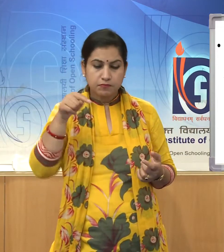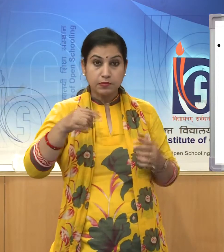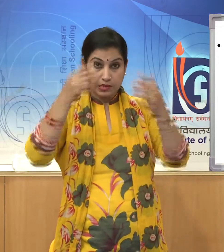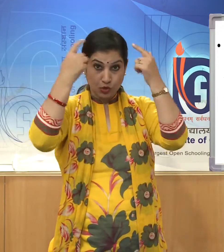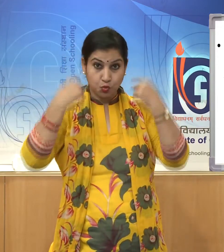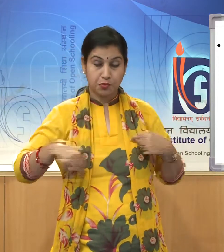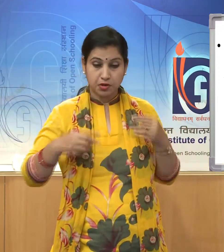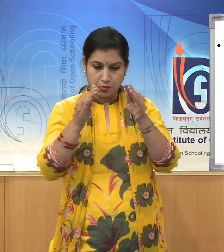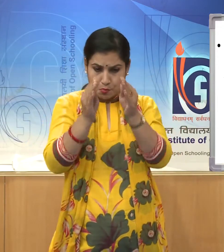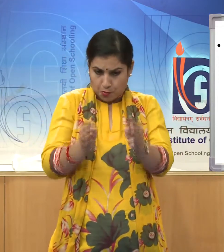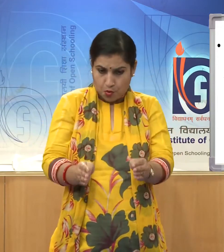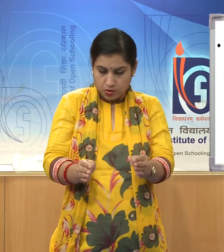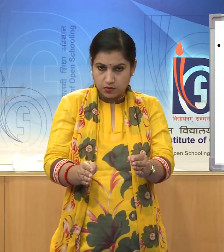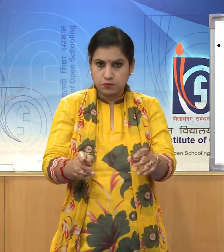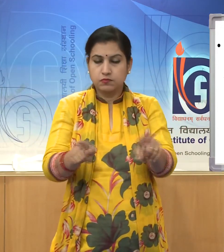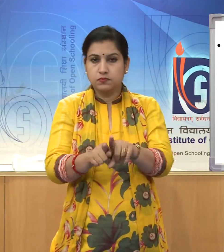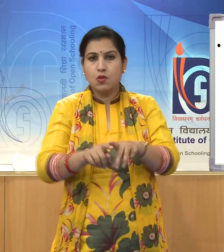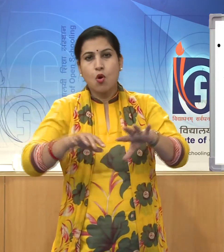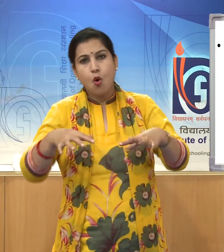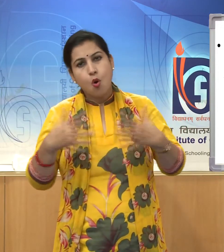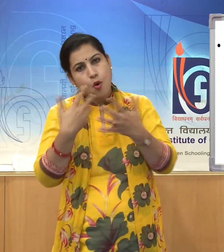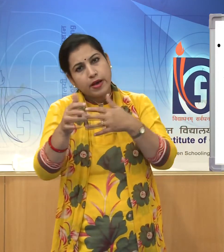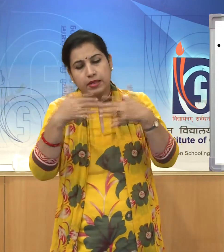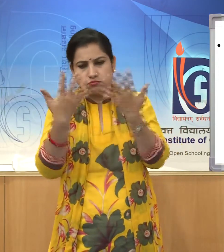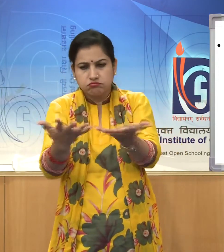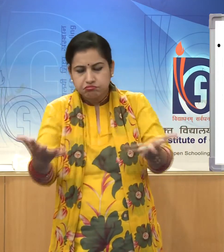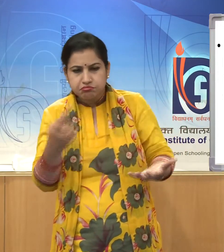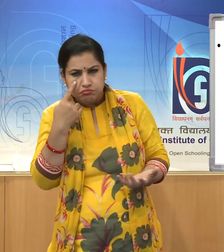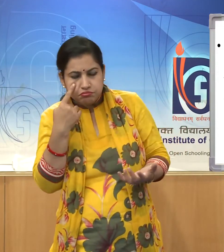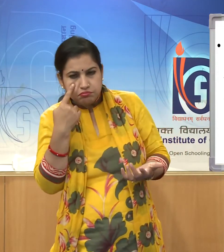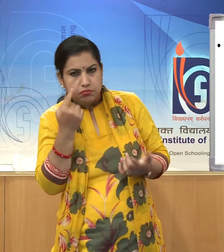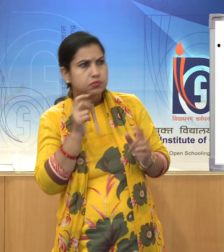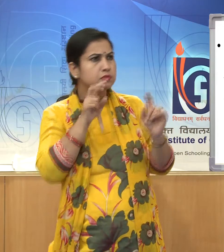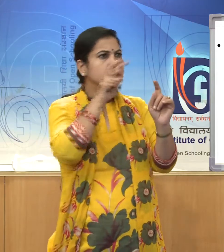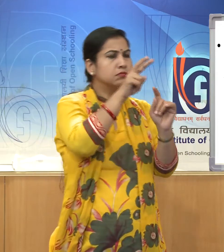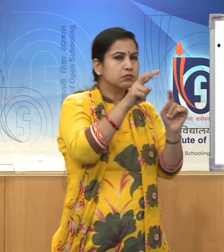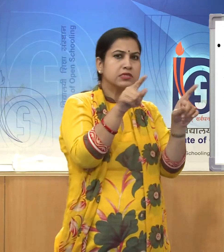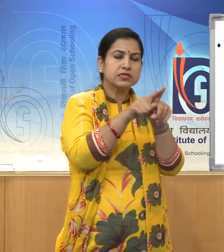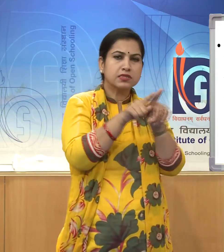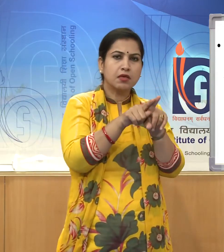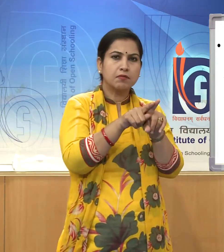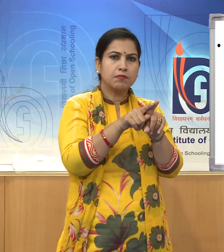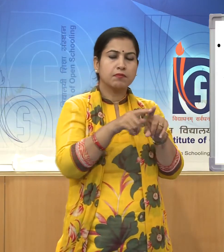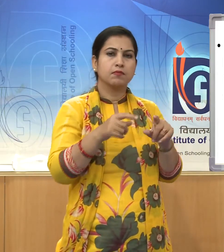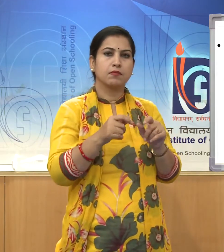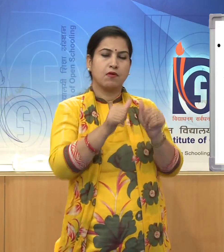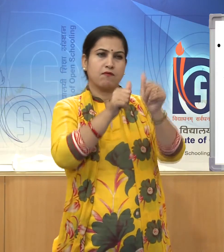the human body or objects are seen from the